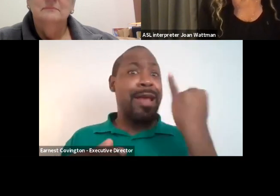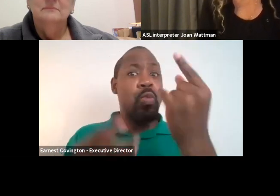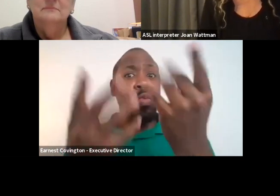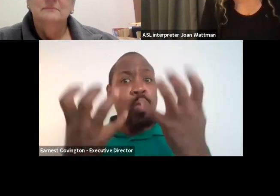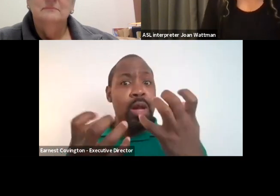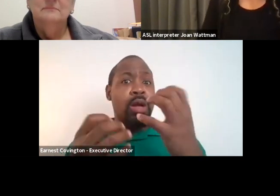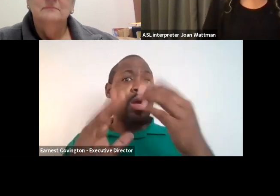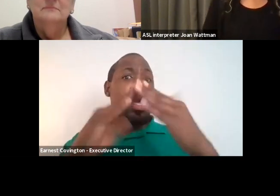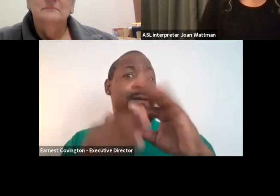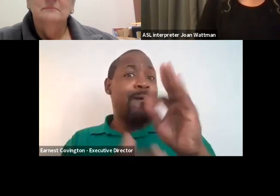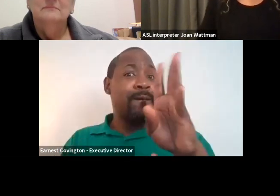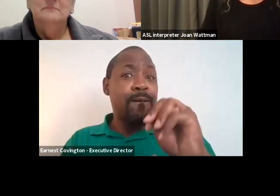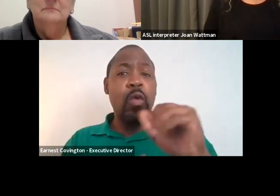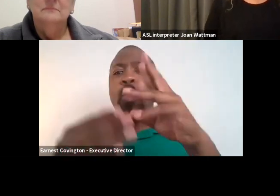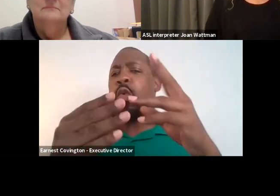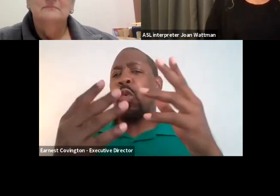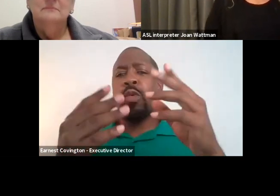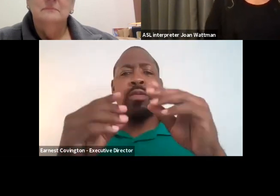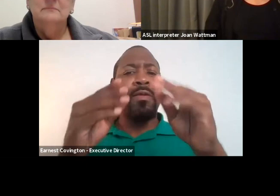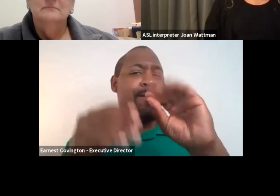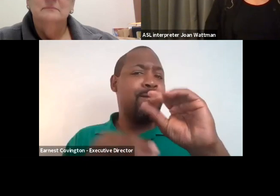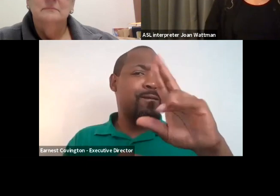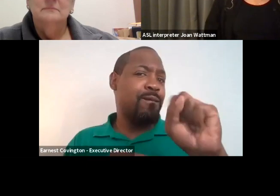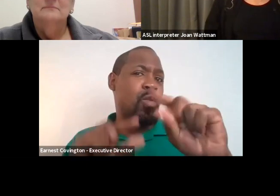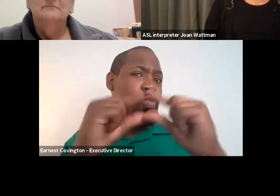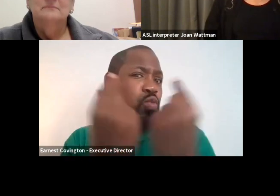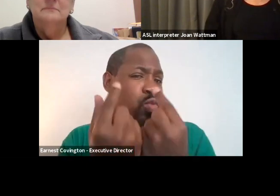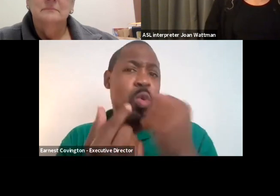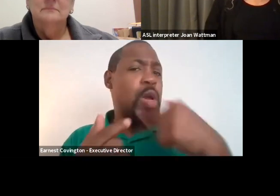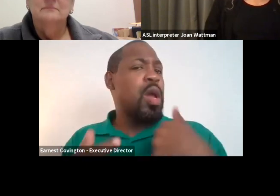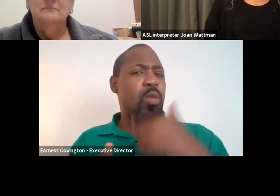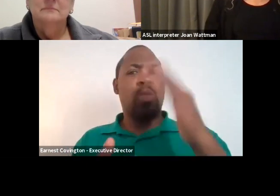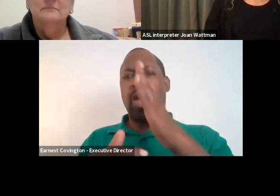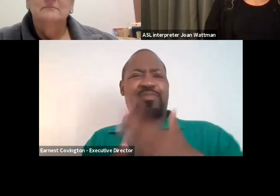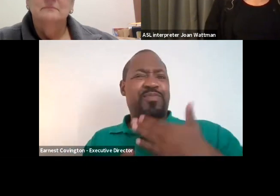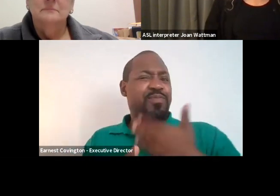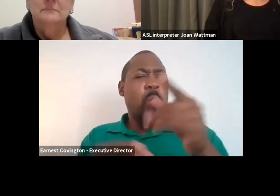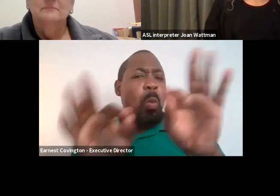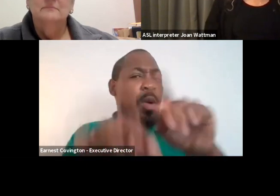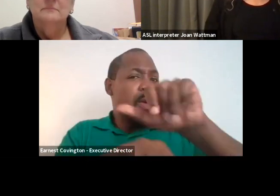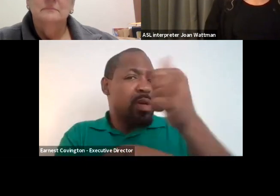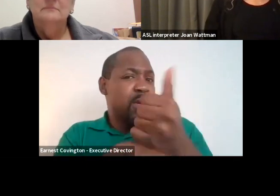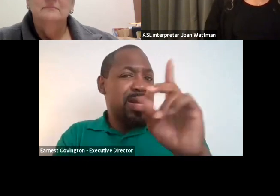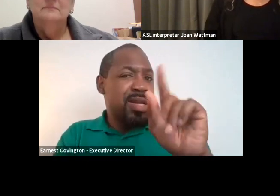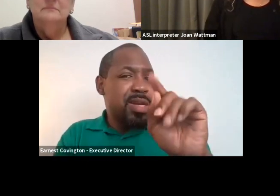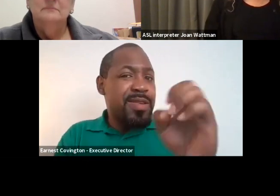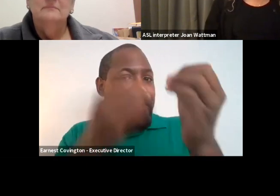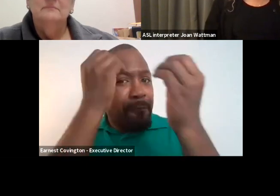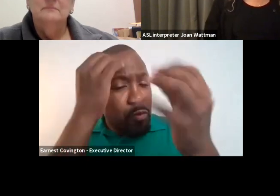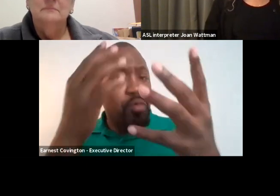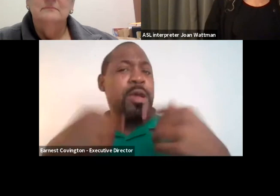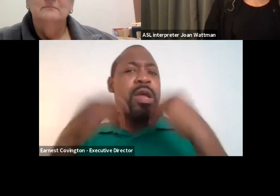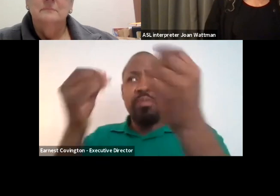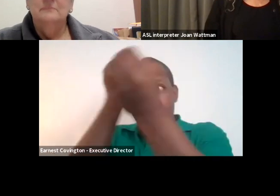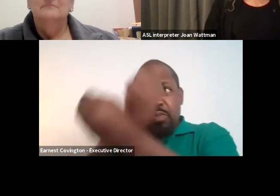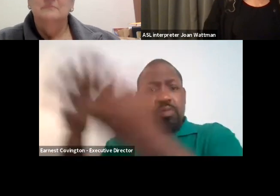I feel like if this committee needed something, if we were going to set up a community forum or focus groups, the commission staff